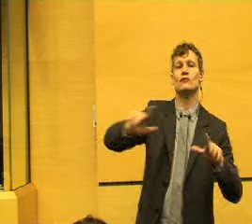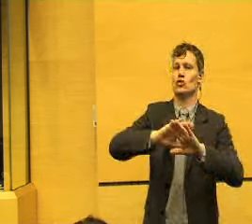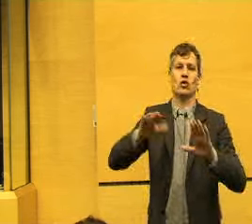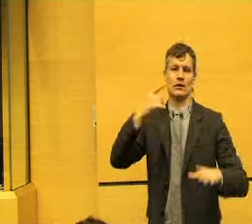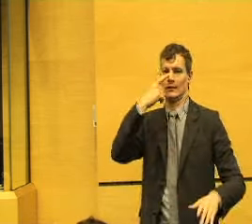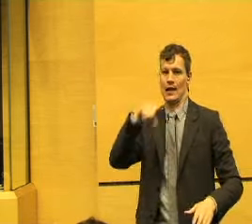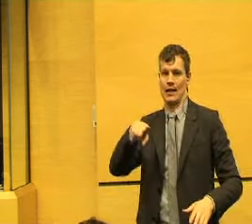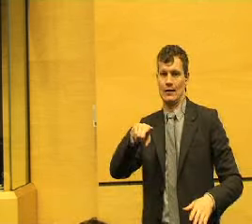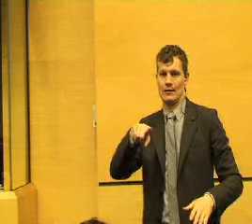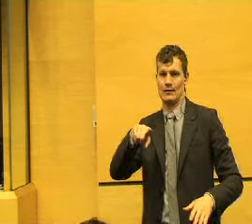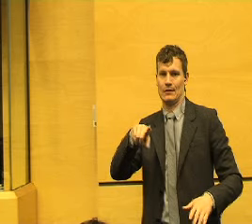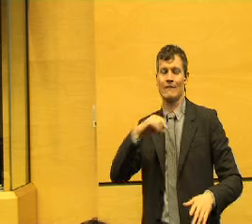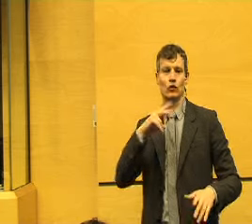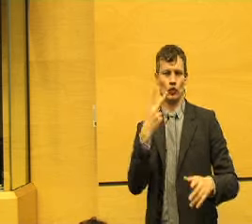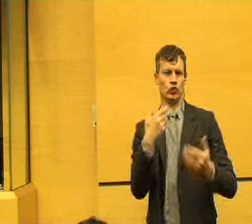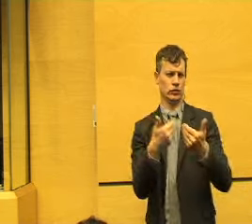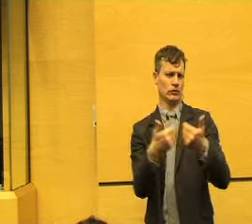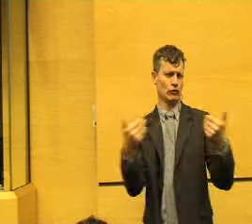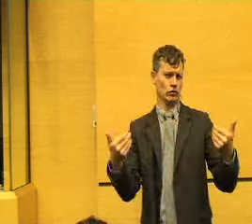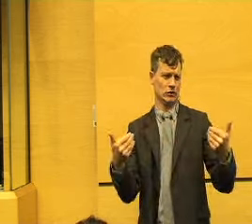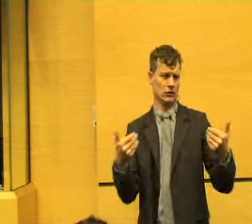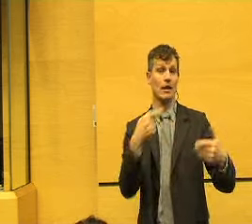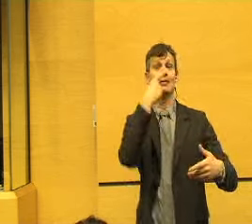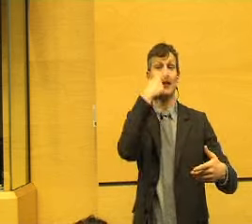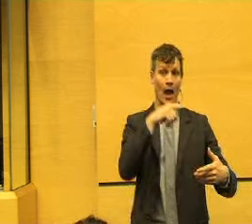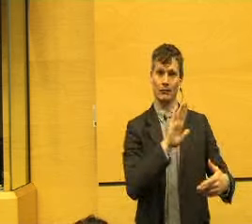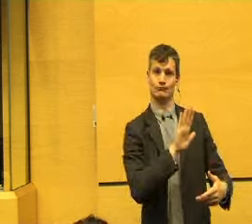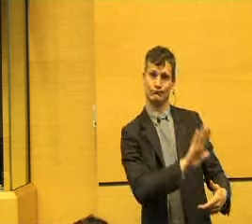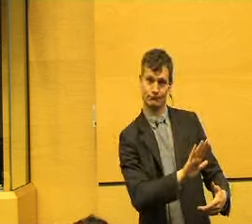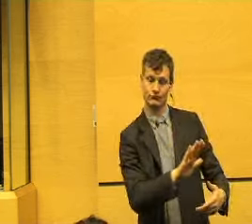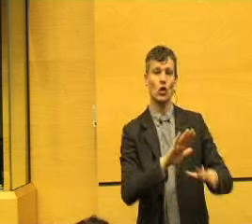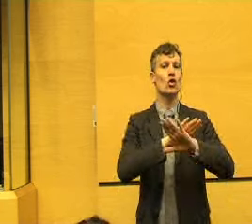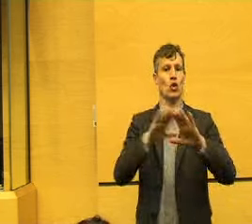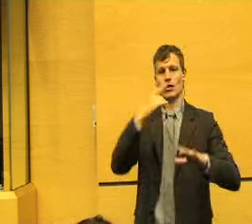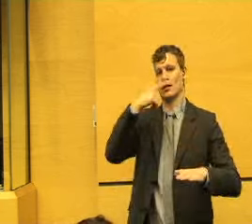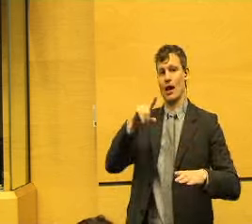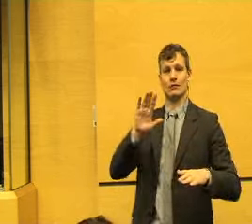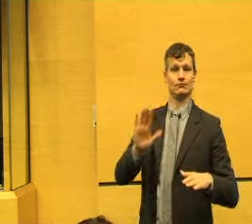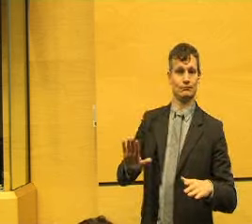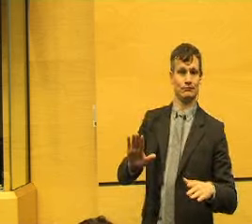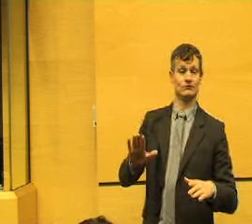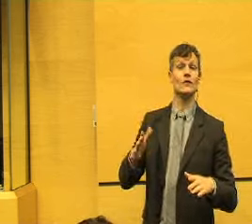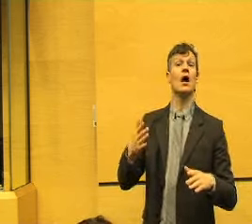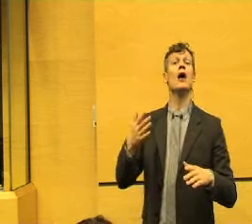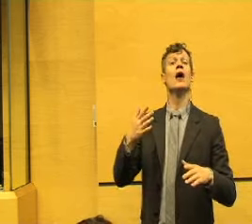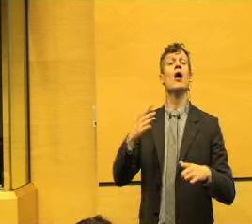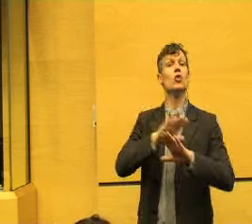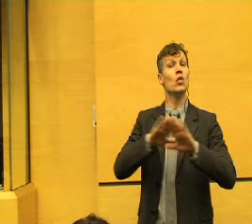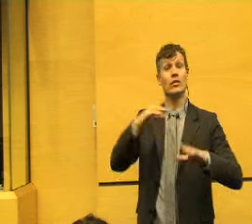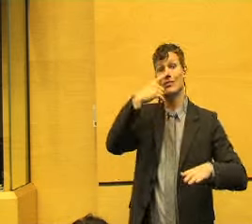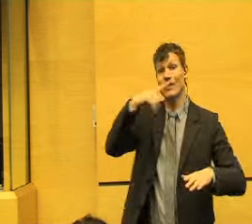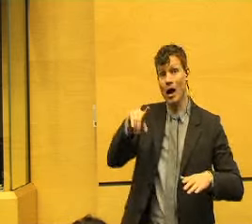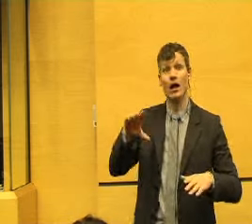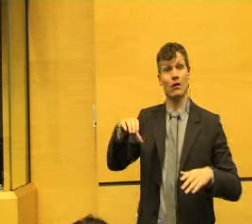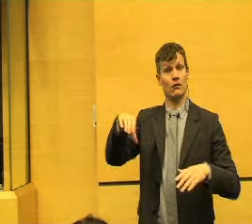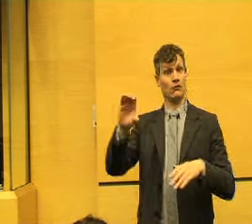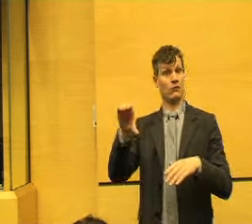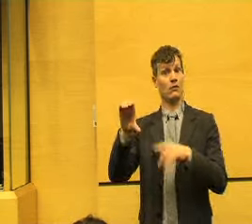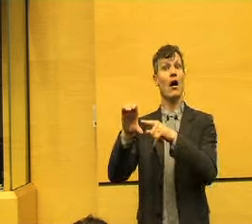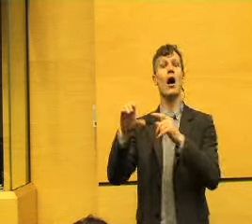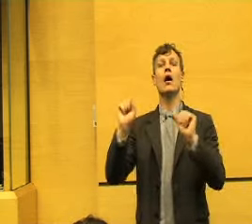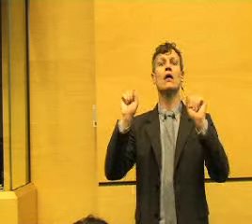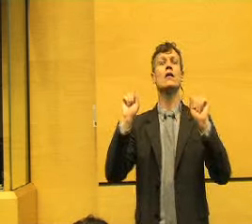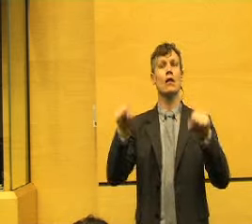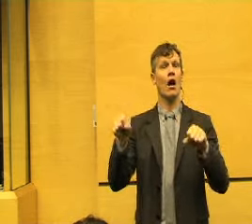card holders will be entitled to some of the benefits that line agencies are already